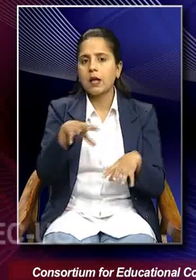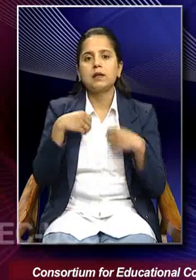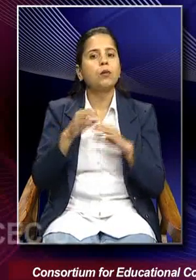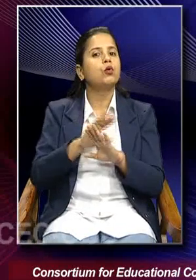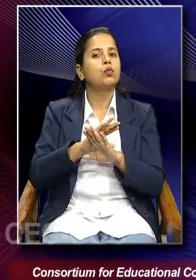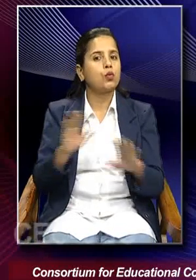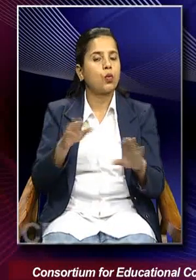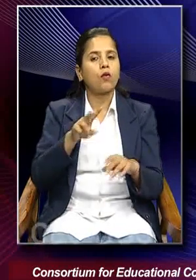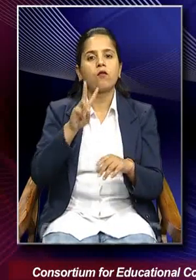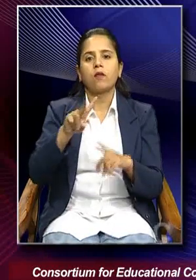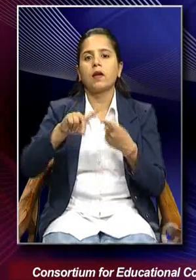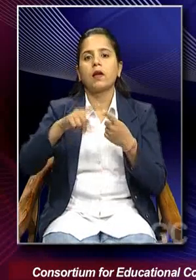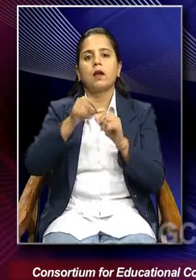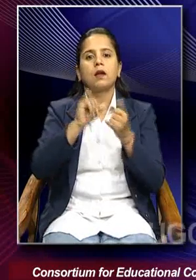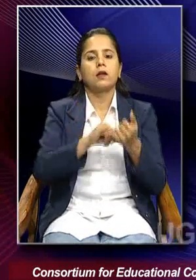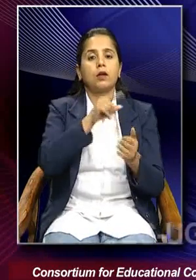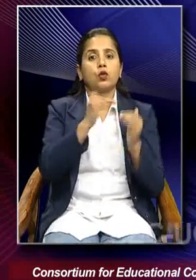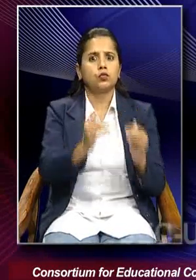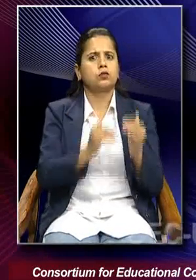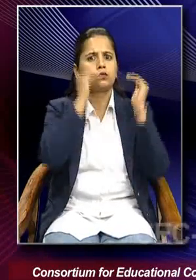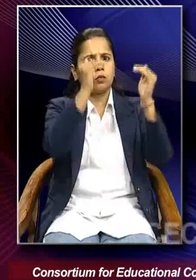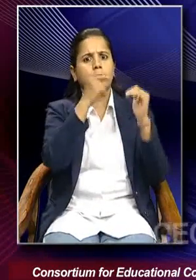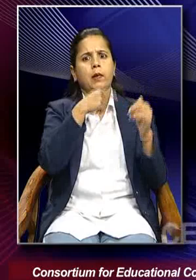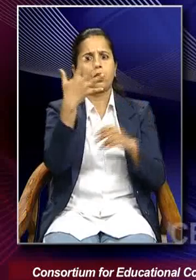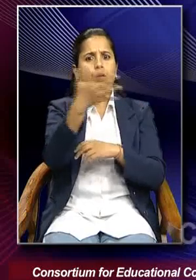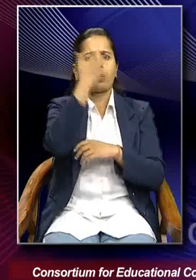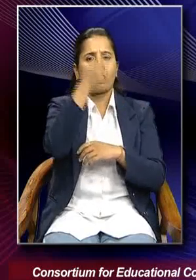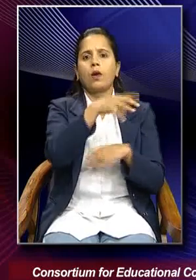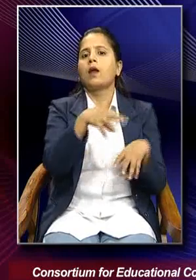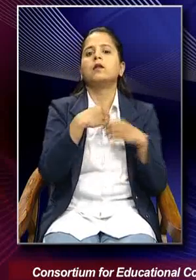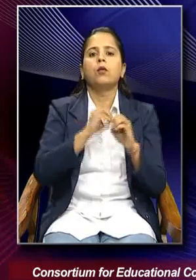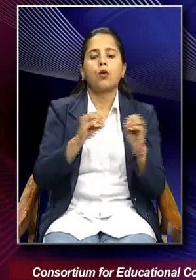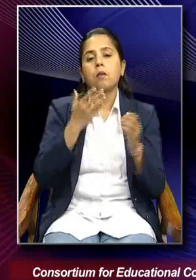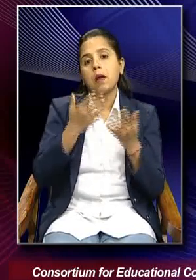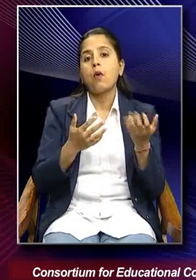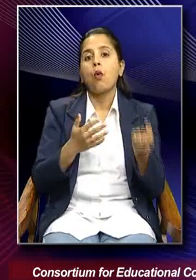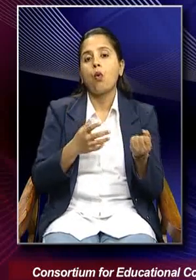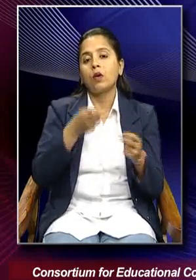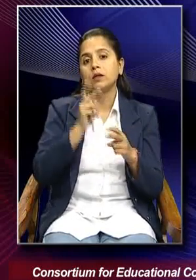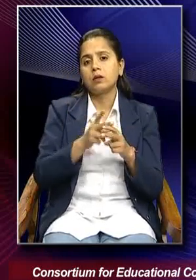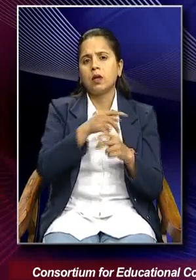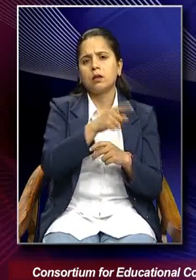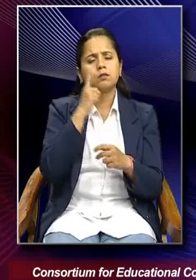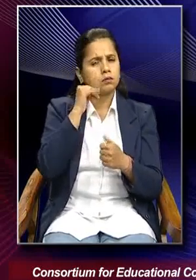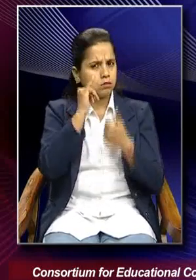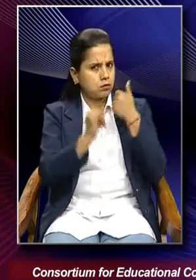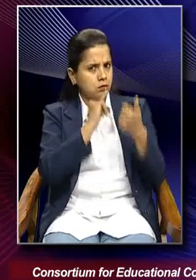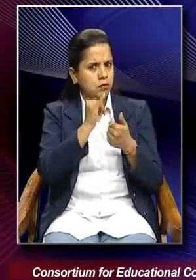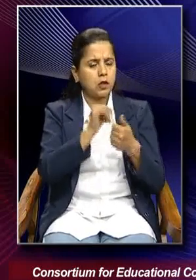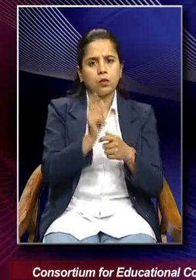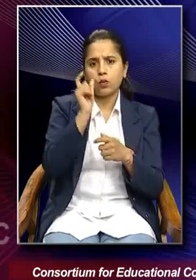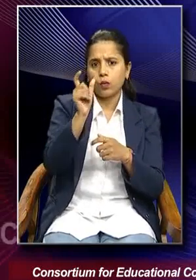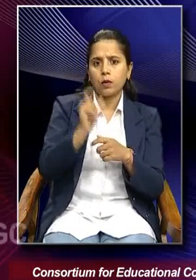the Vedas as the supreme authority, or may hold a critical view towards